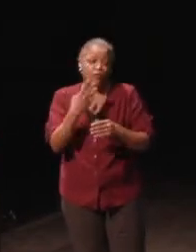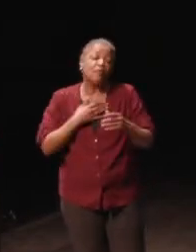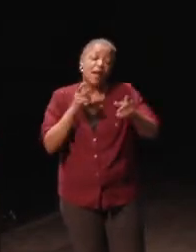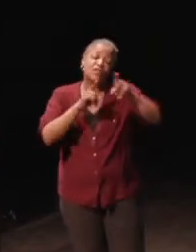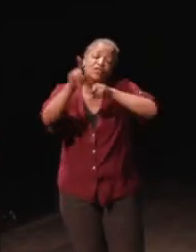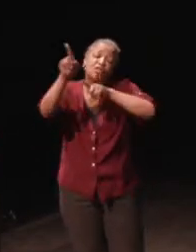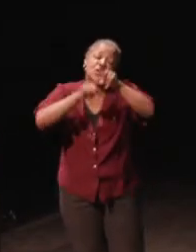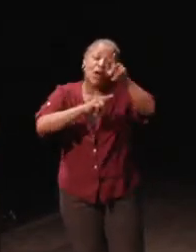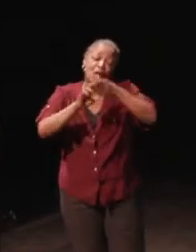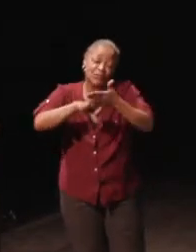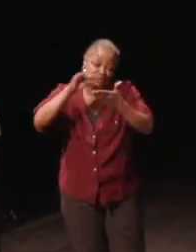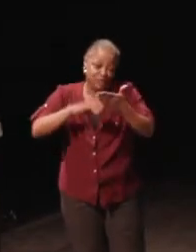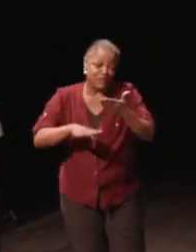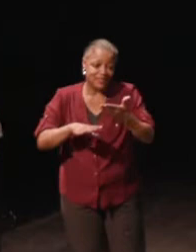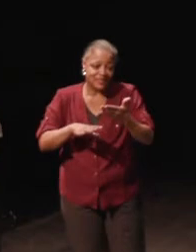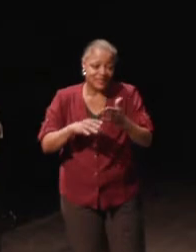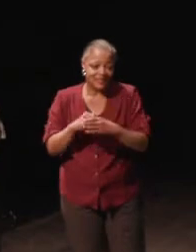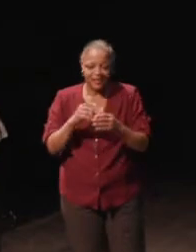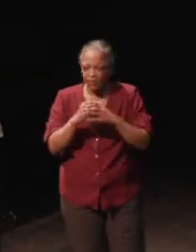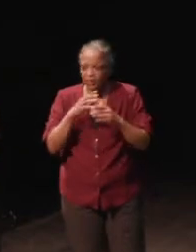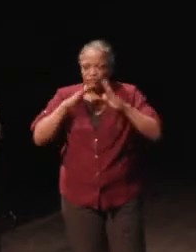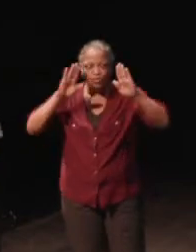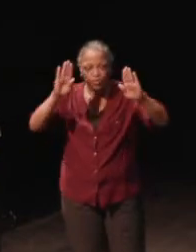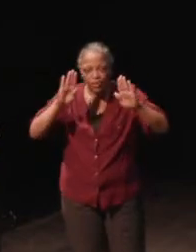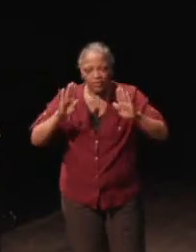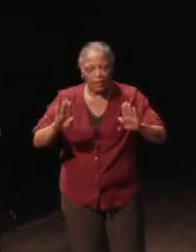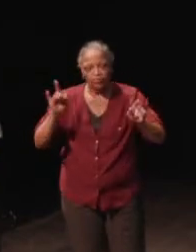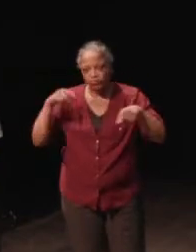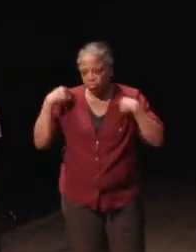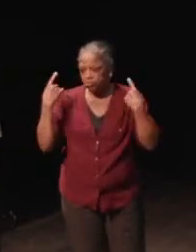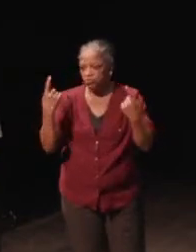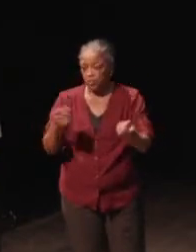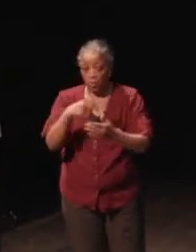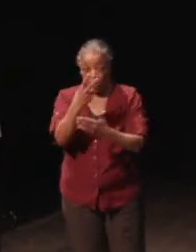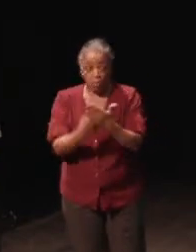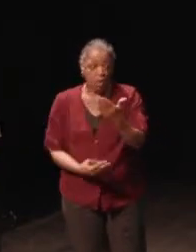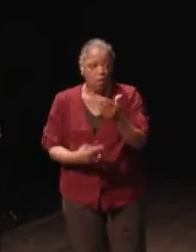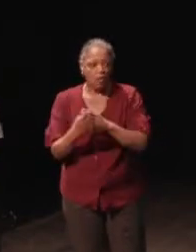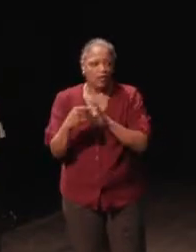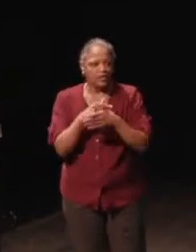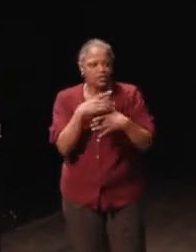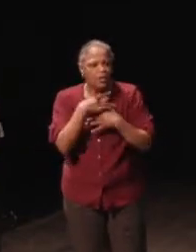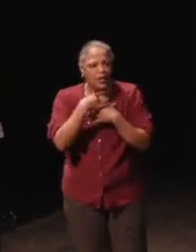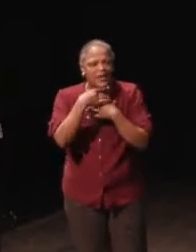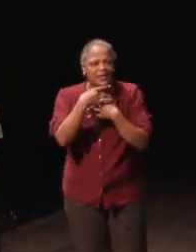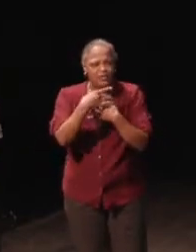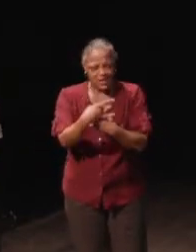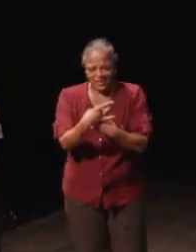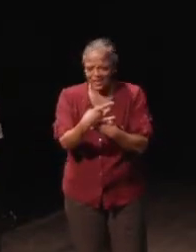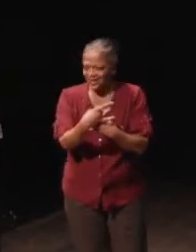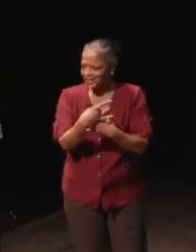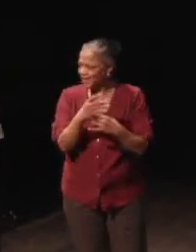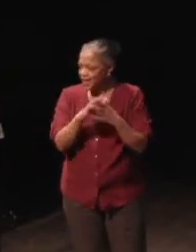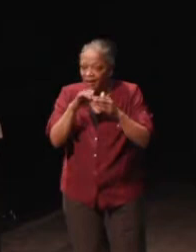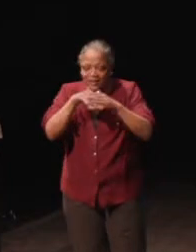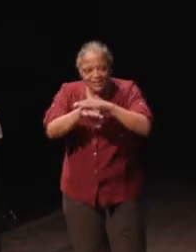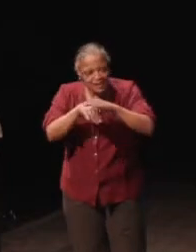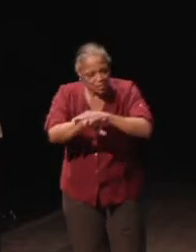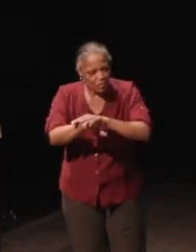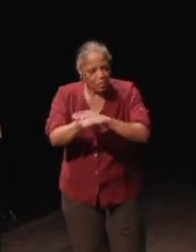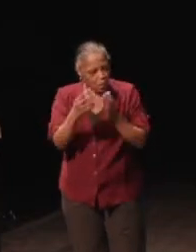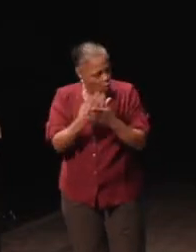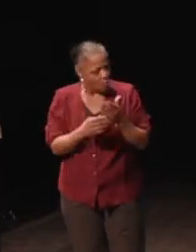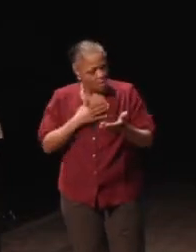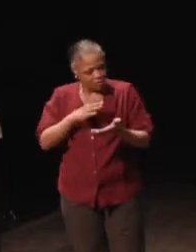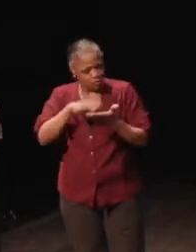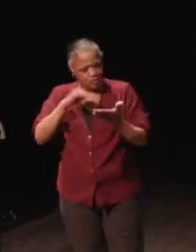stars. And they've been terrific. Both of them showed interests in accessibility. One